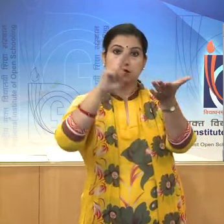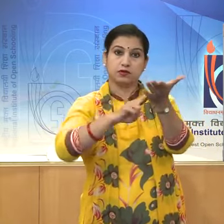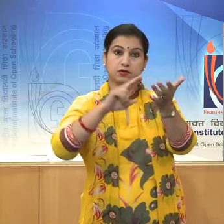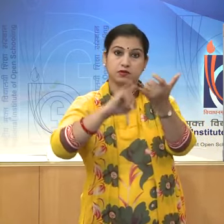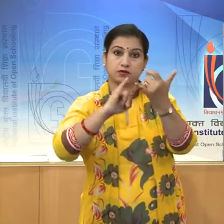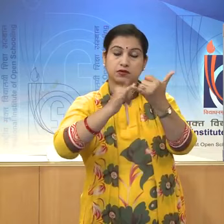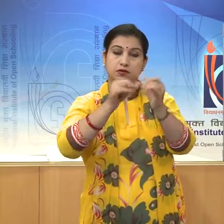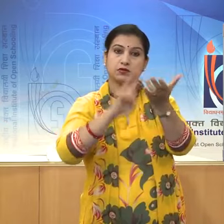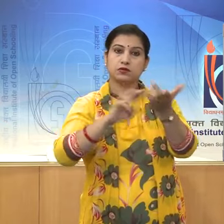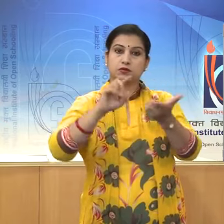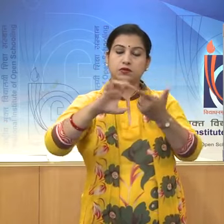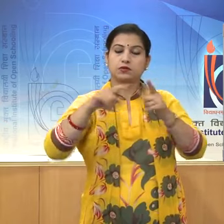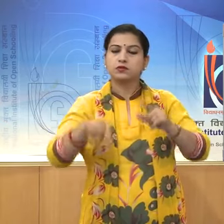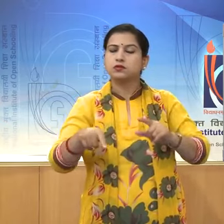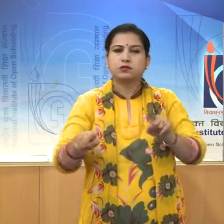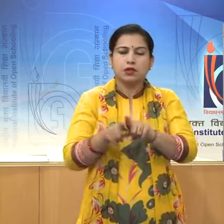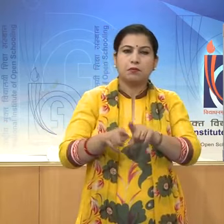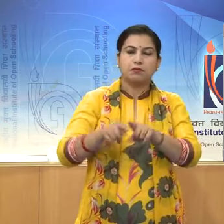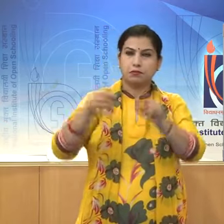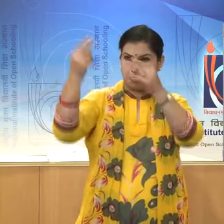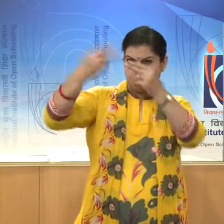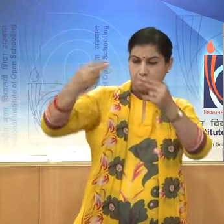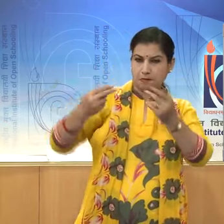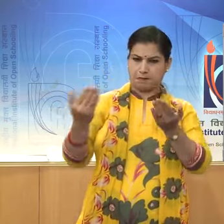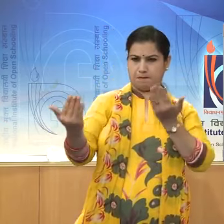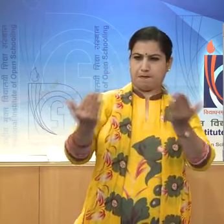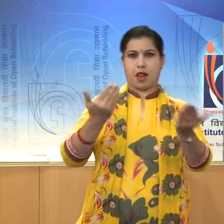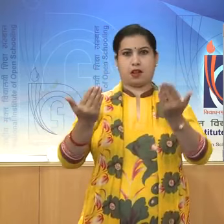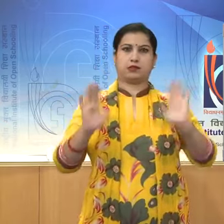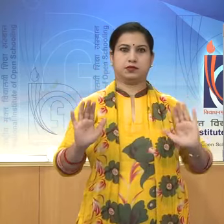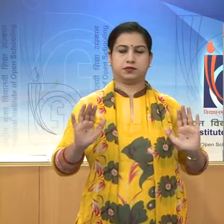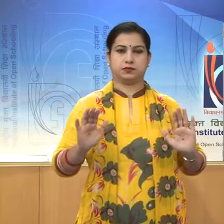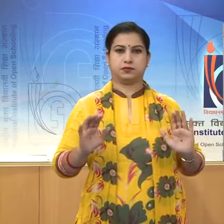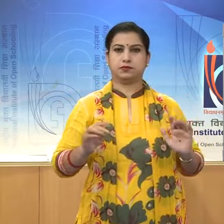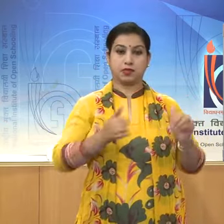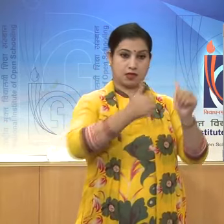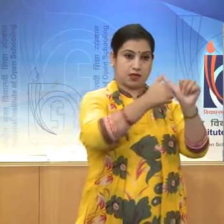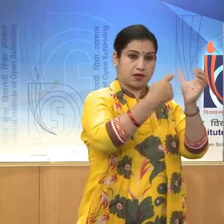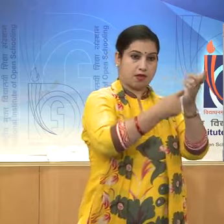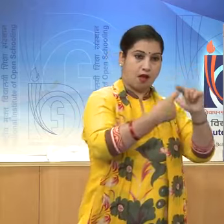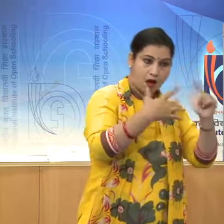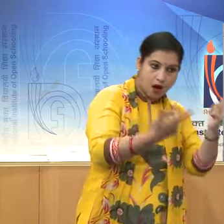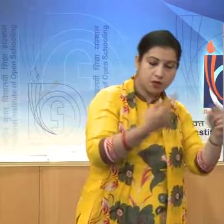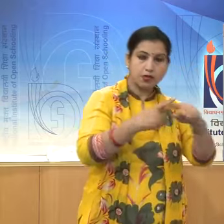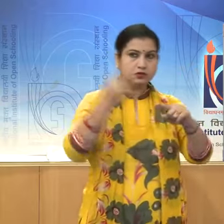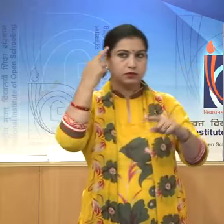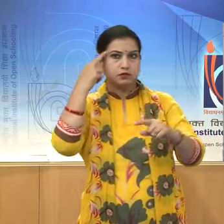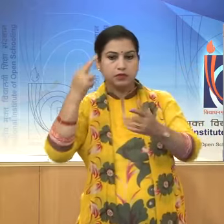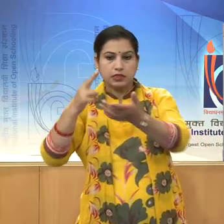stress to balance and harmony in art and nature.